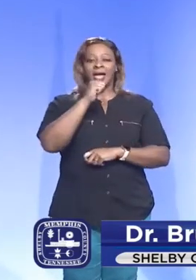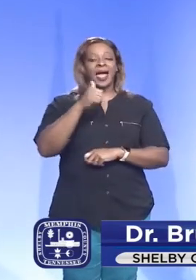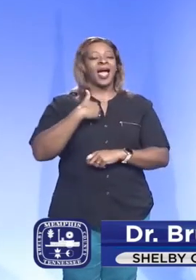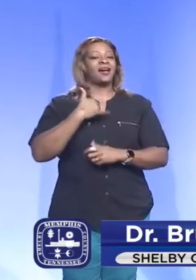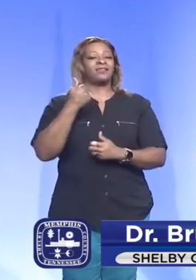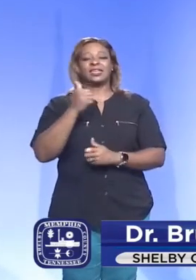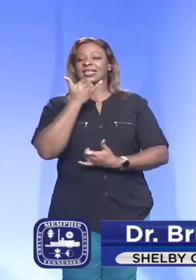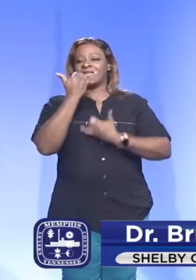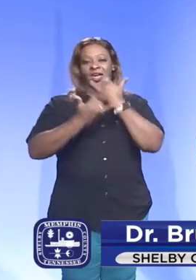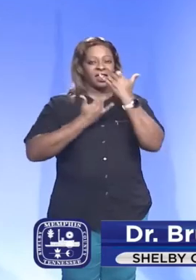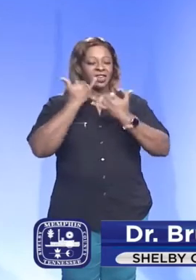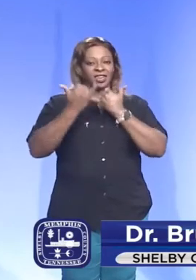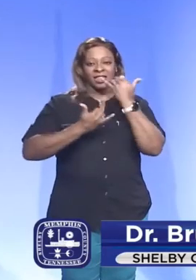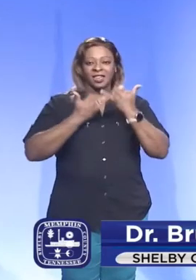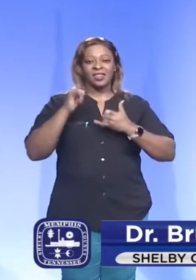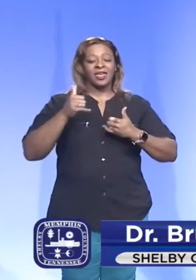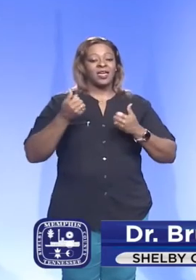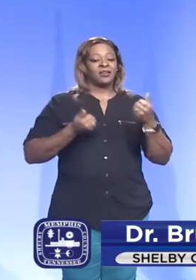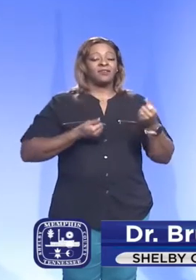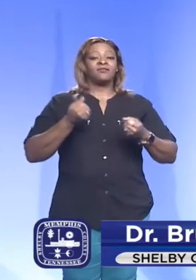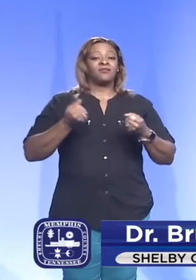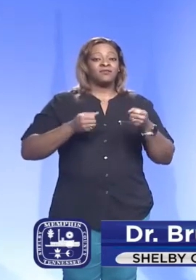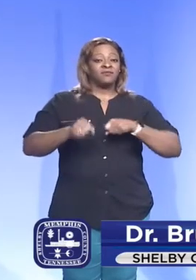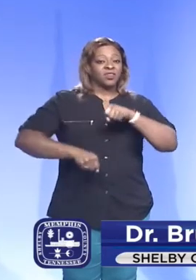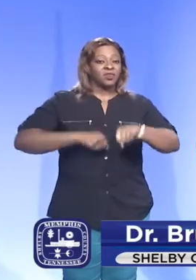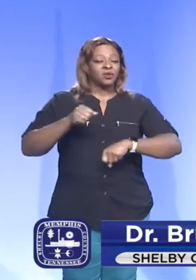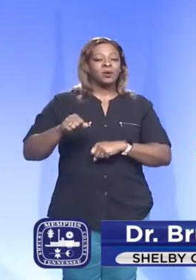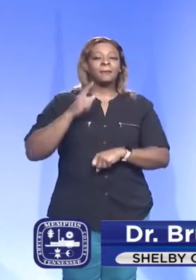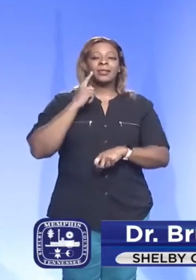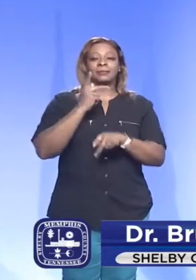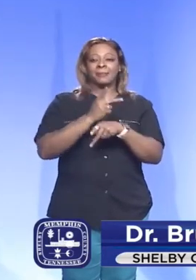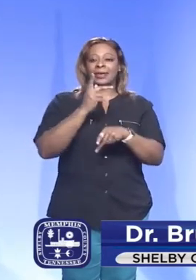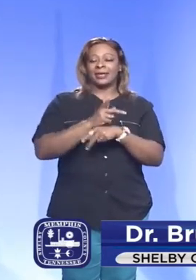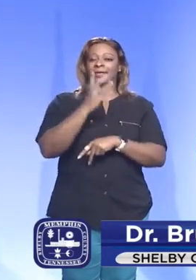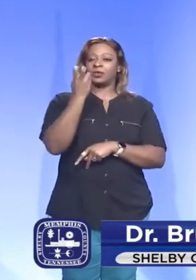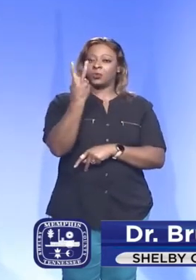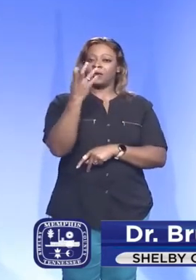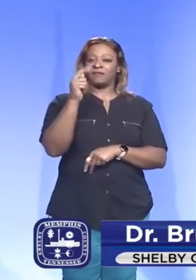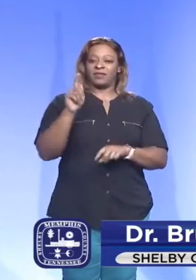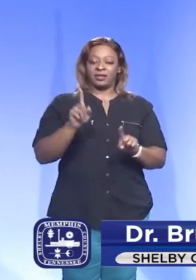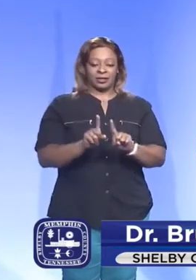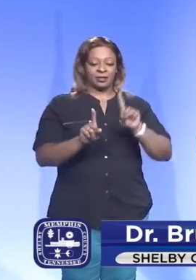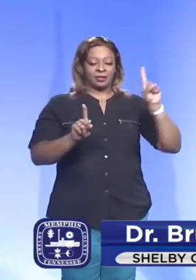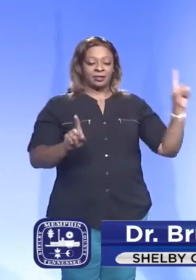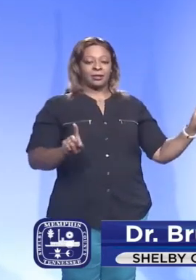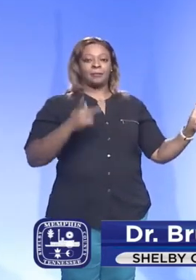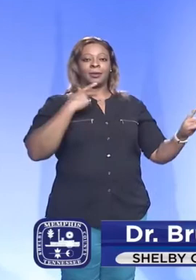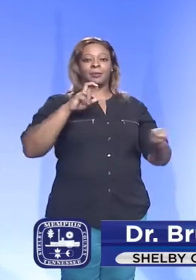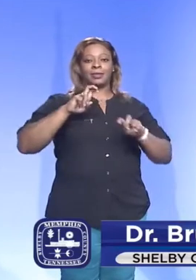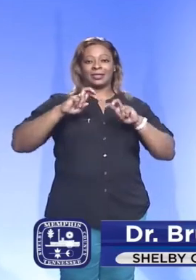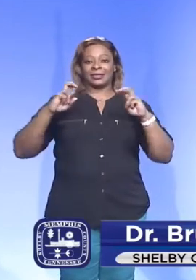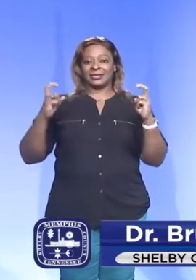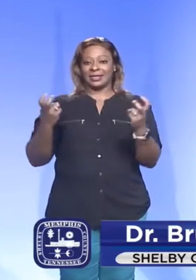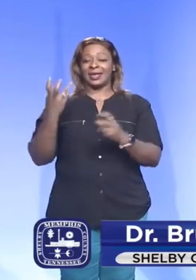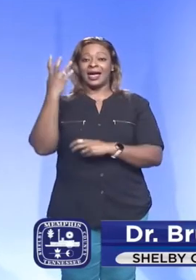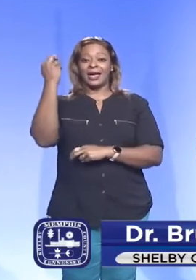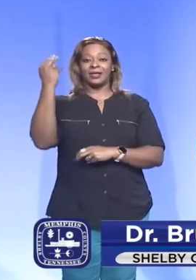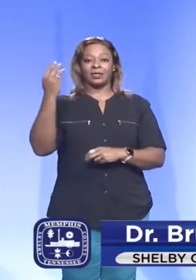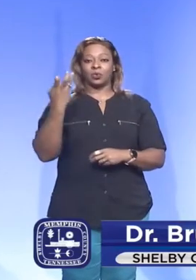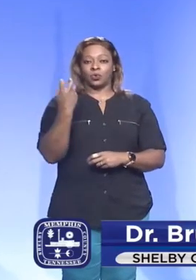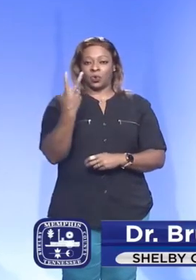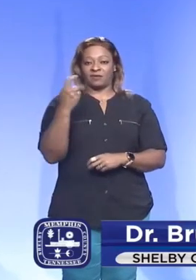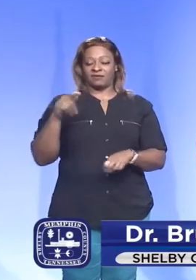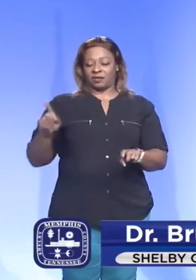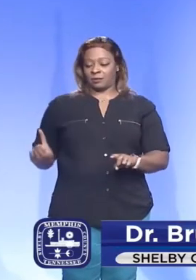yelling. These vehicles should be maintained at least 12 feet away from people who are seated outside